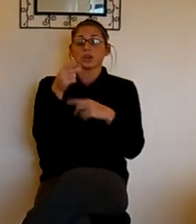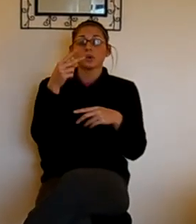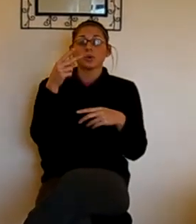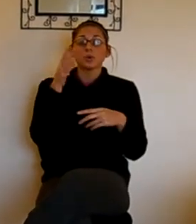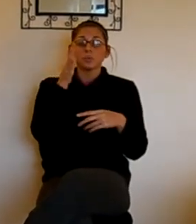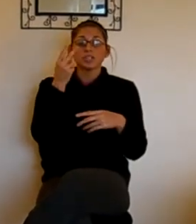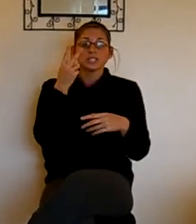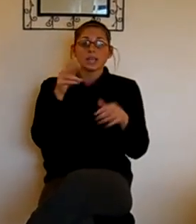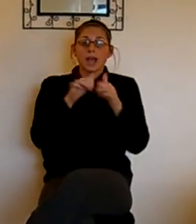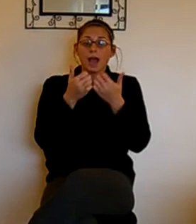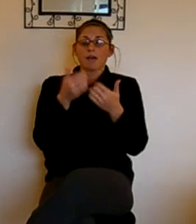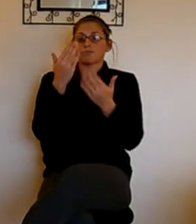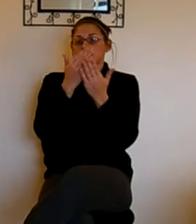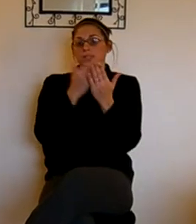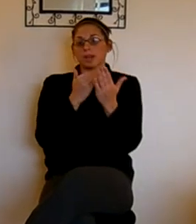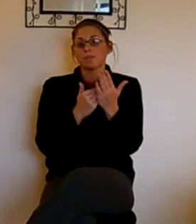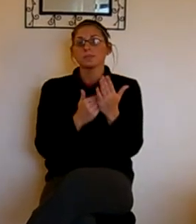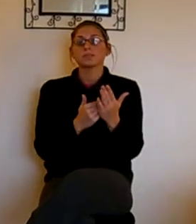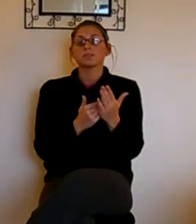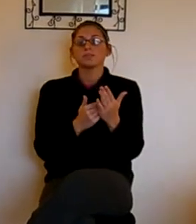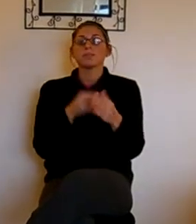these steps are utilized.